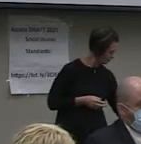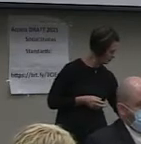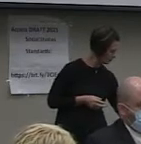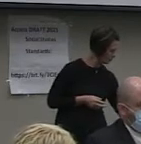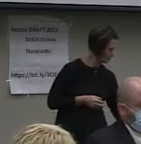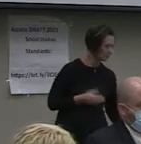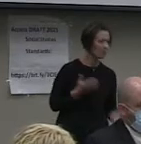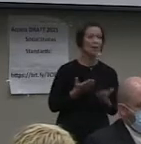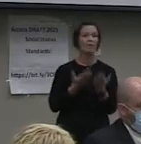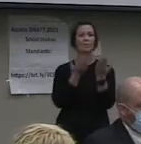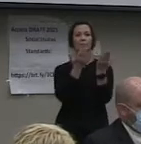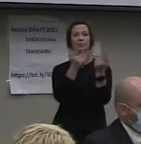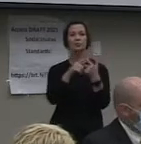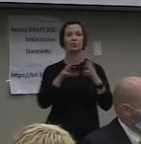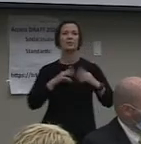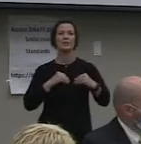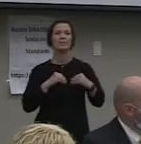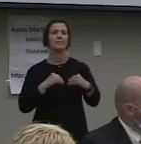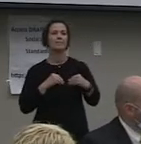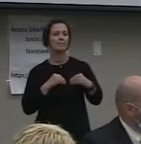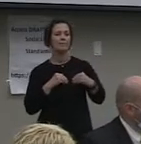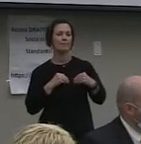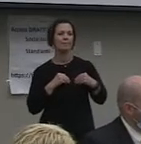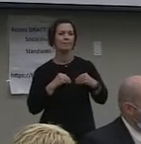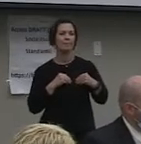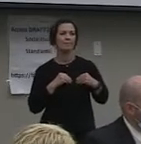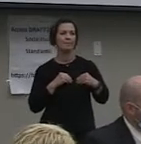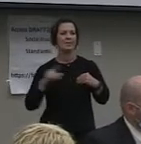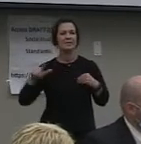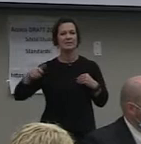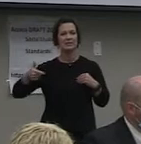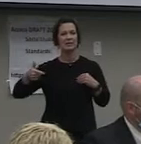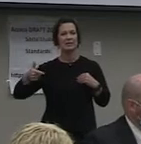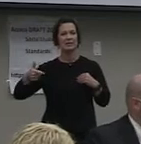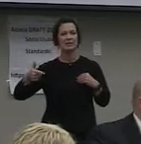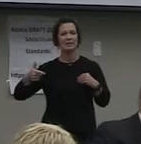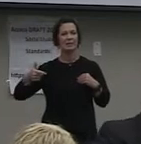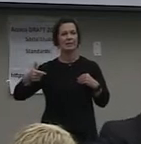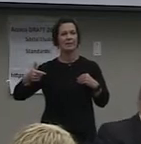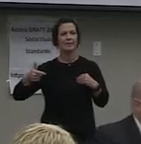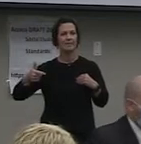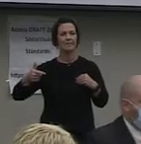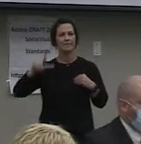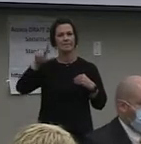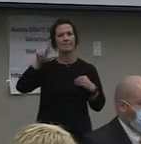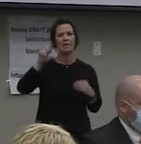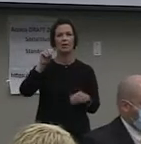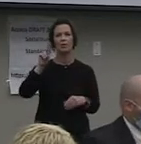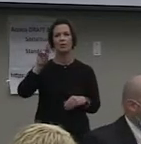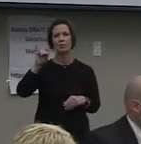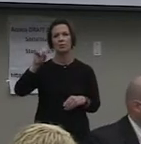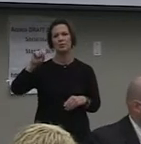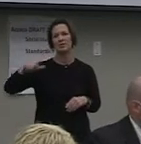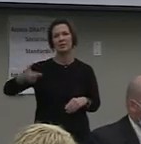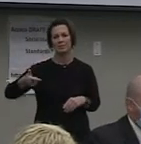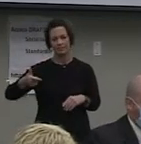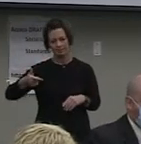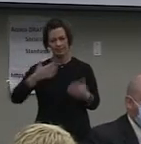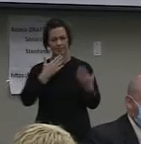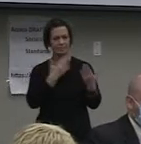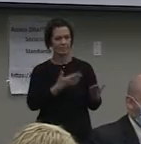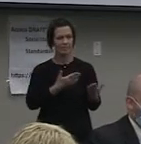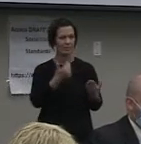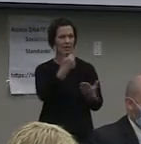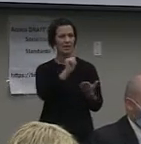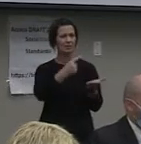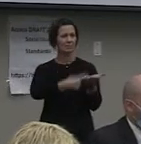Motion to accept the minutes. Mr. Dundee makes a motion. Do I hear a second? Second. Ms. Lewis with the second. Thank you. Is there